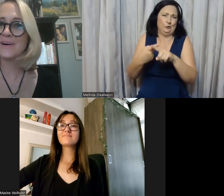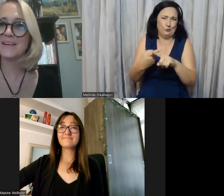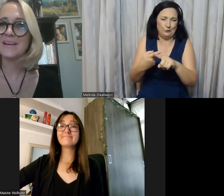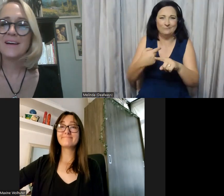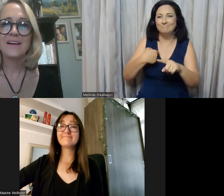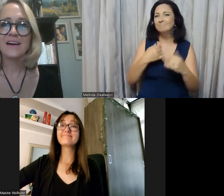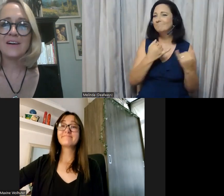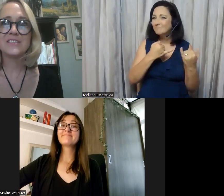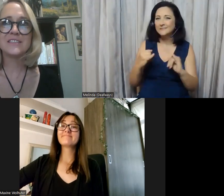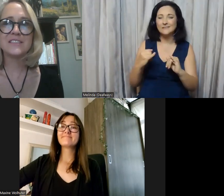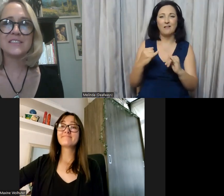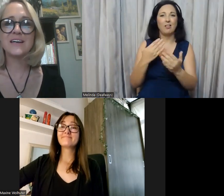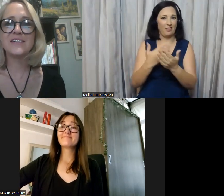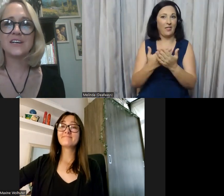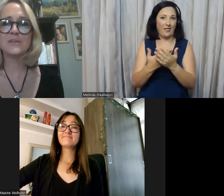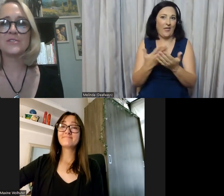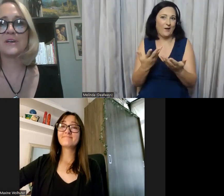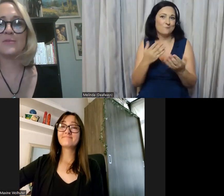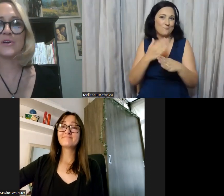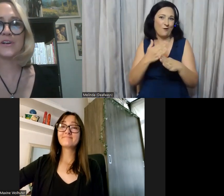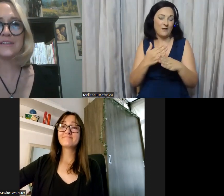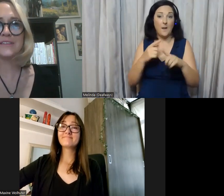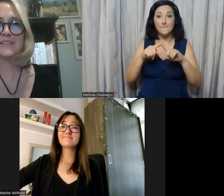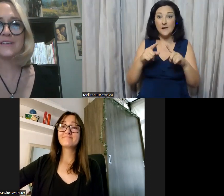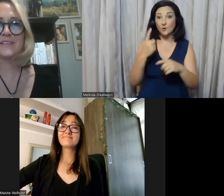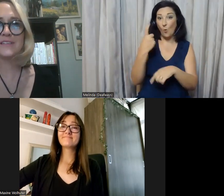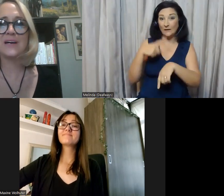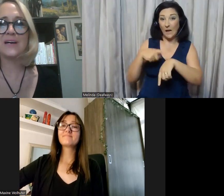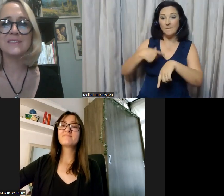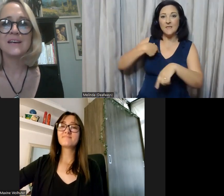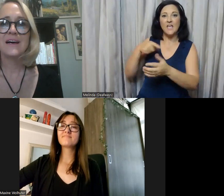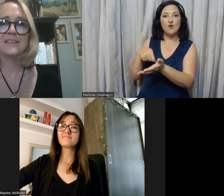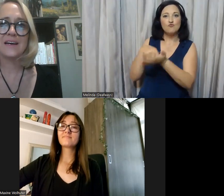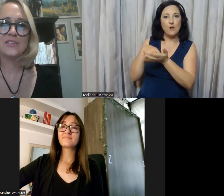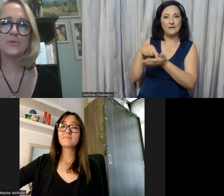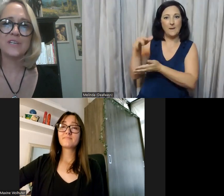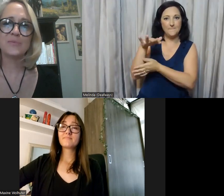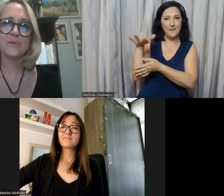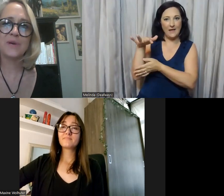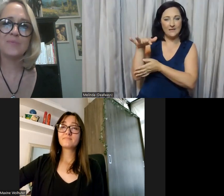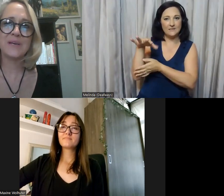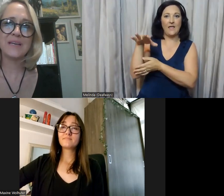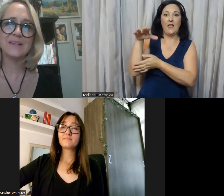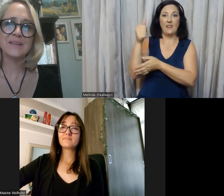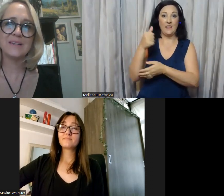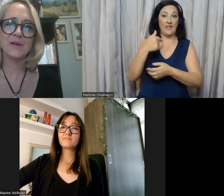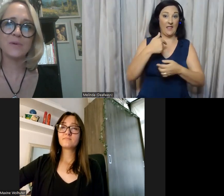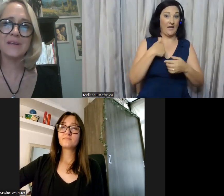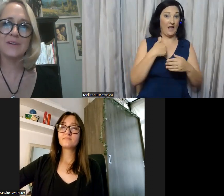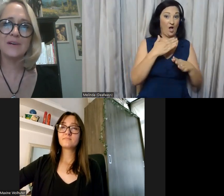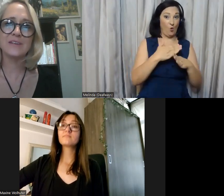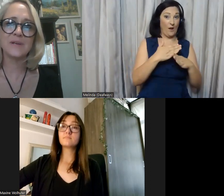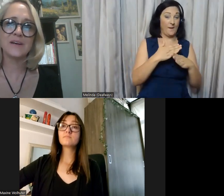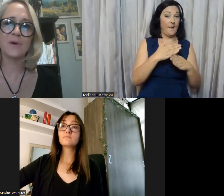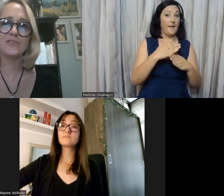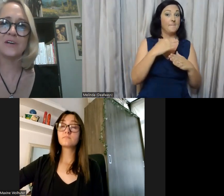I, on a certain stage, I was renting a place, and I had to work between my bed and my window. And